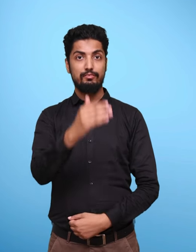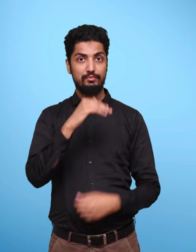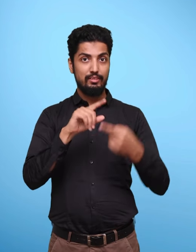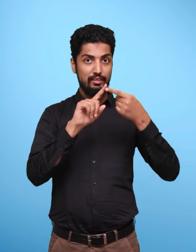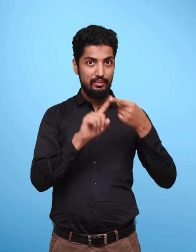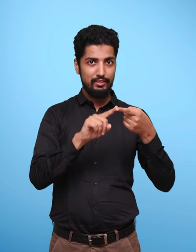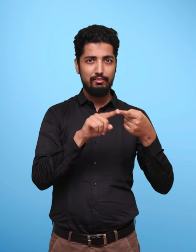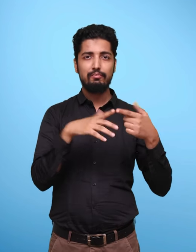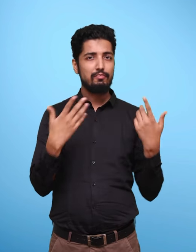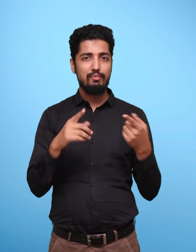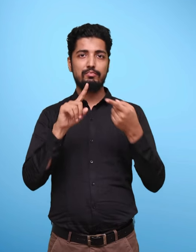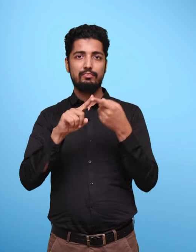E is for egg,